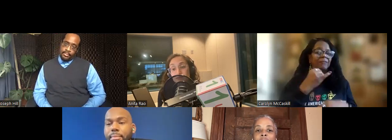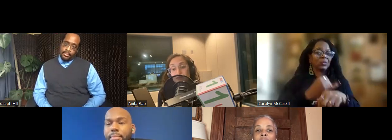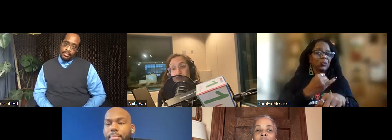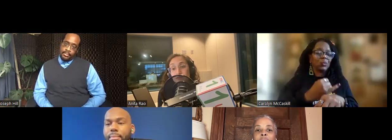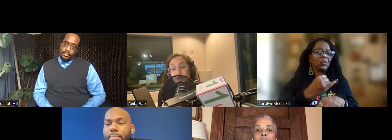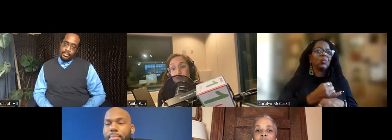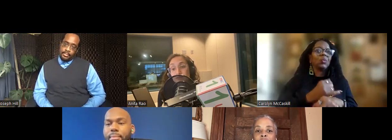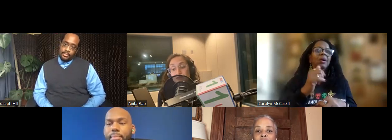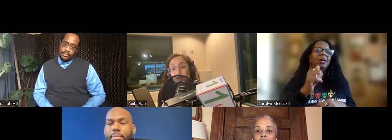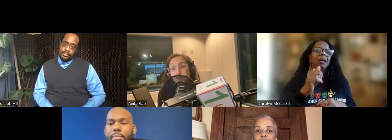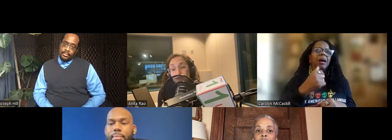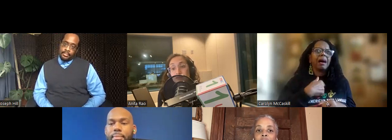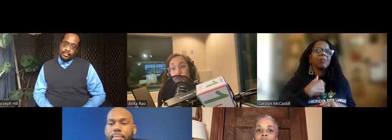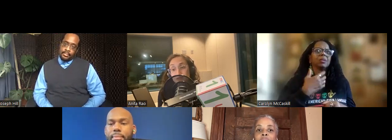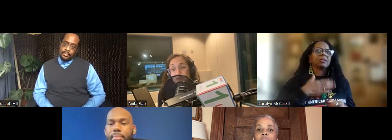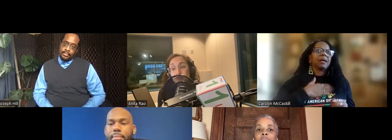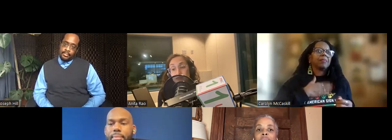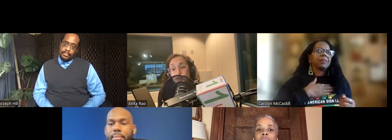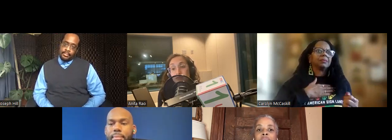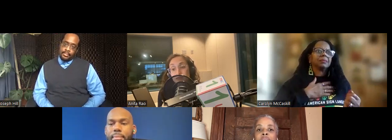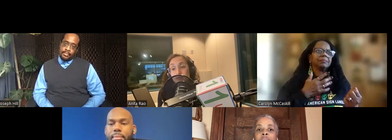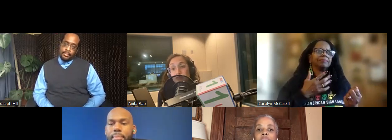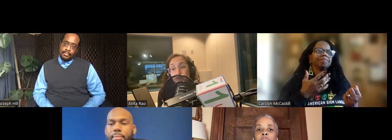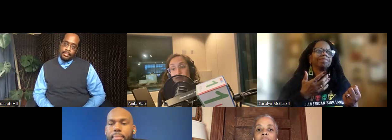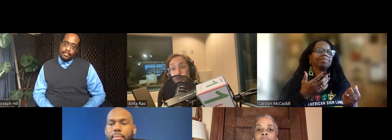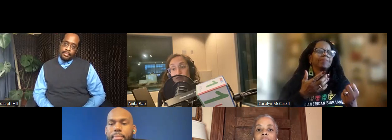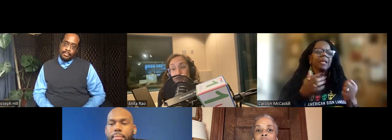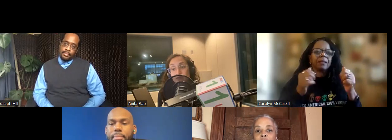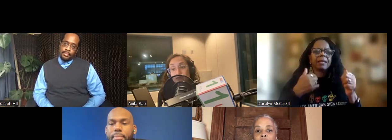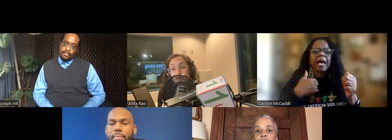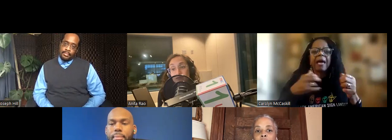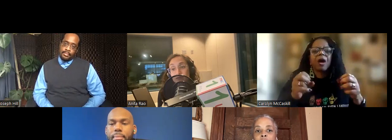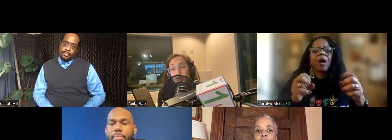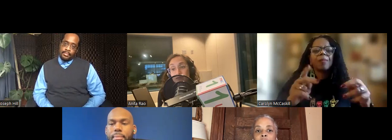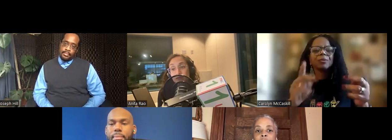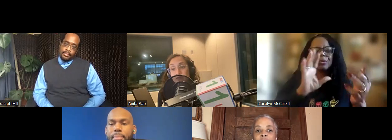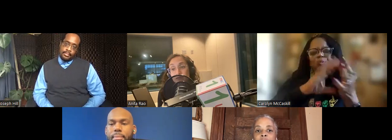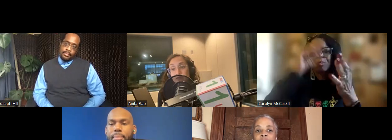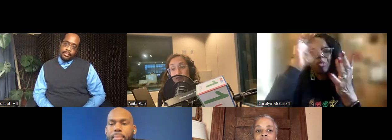that our language was valued. Now, when I transitioned to the white deaf school,